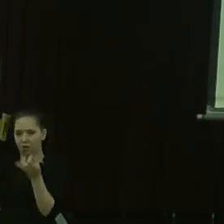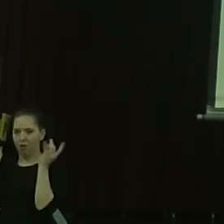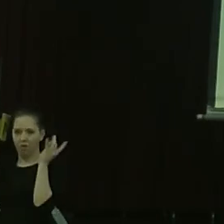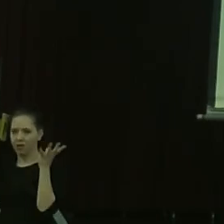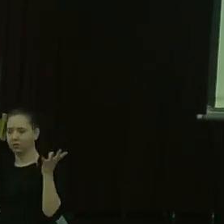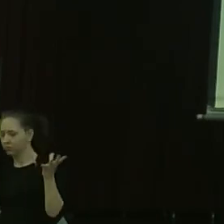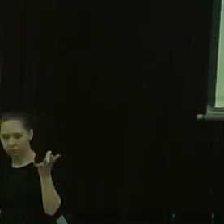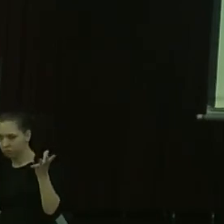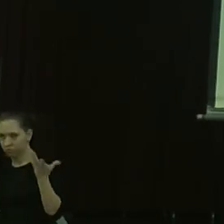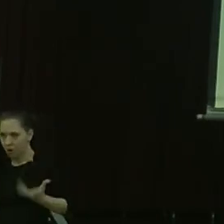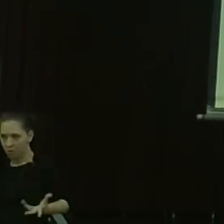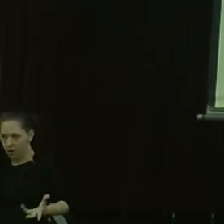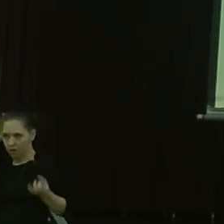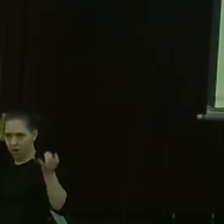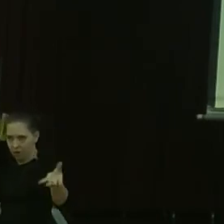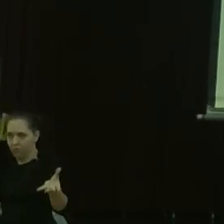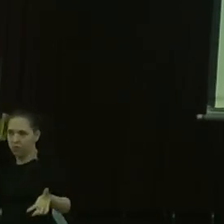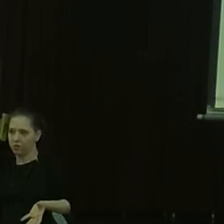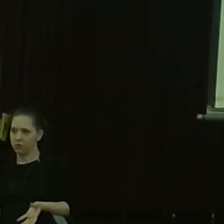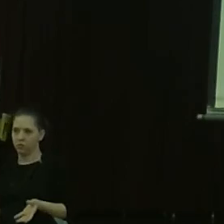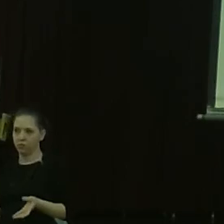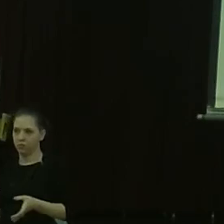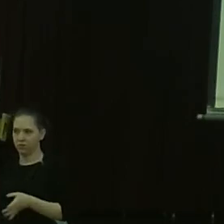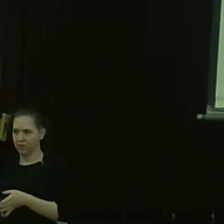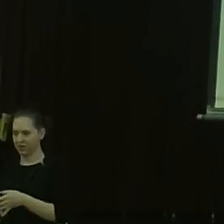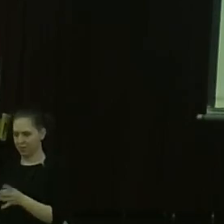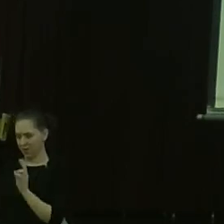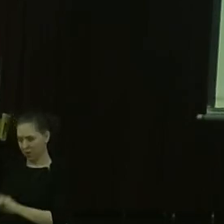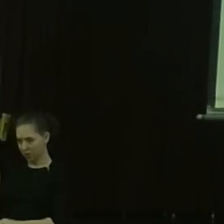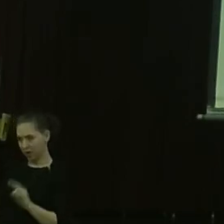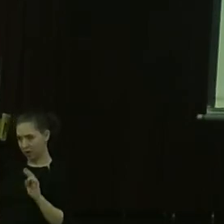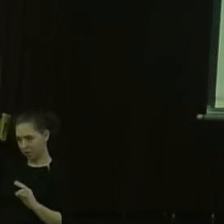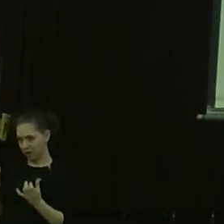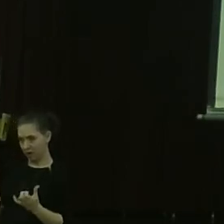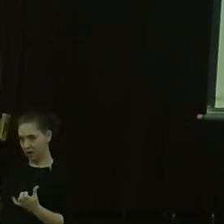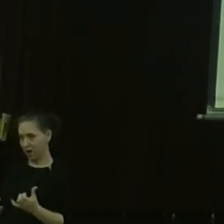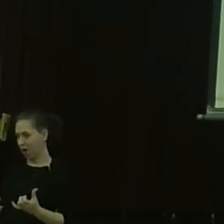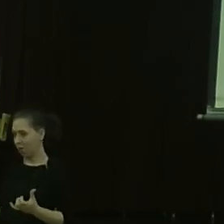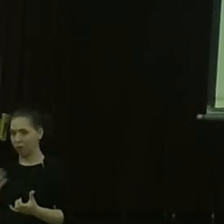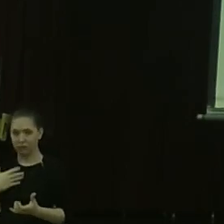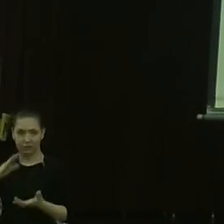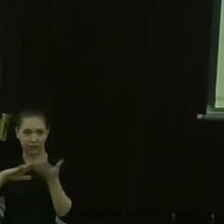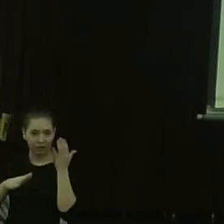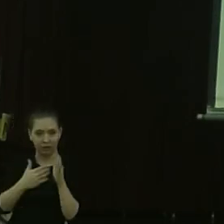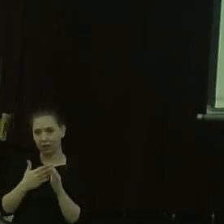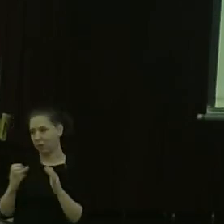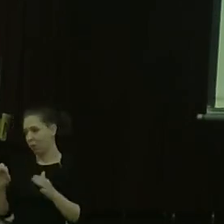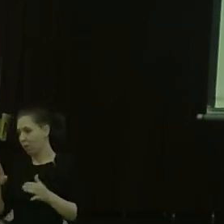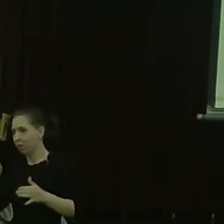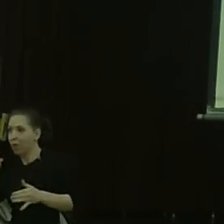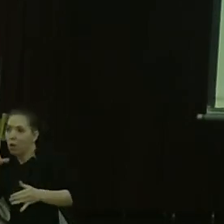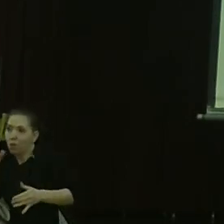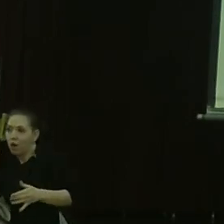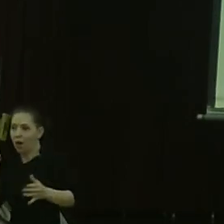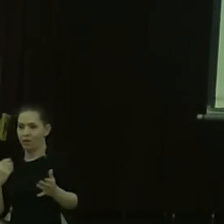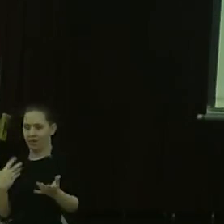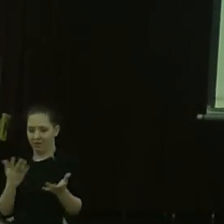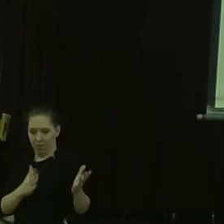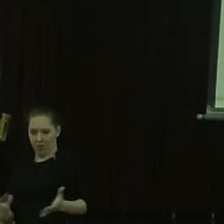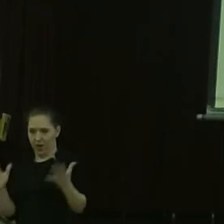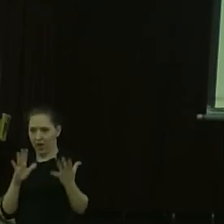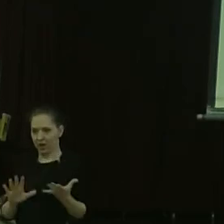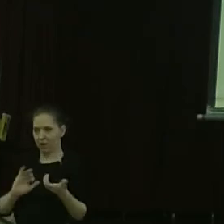of our traffic. How is that being looked at, and what is Public Works and ODOT planning to do to make